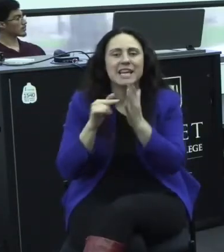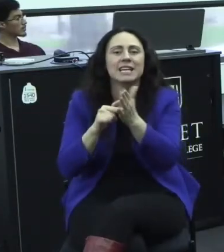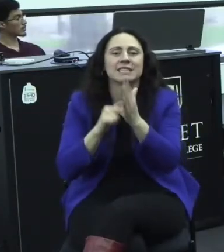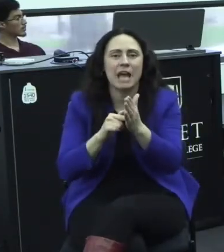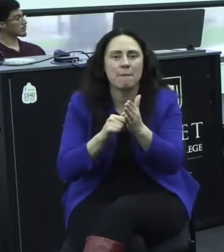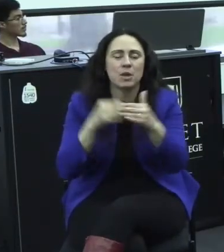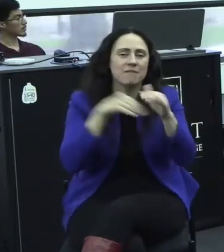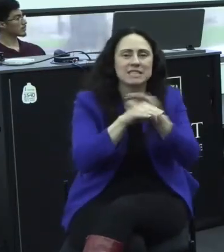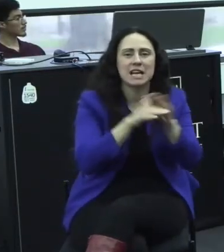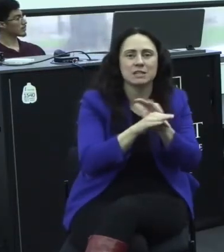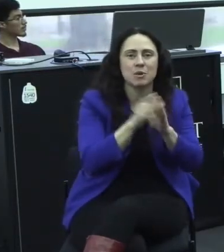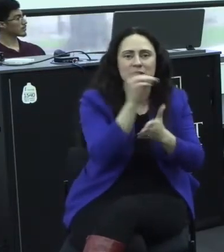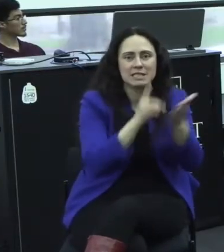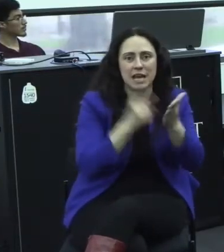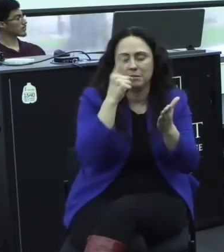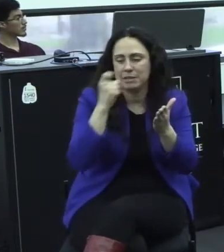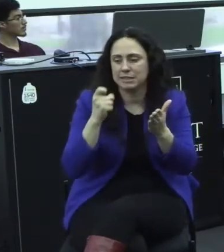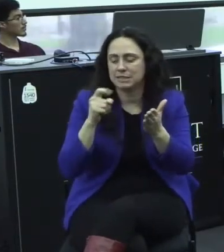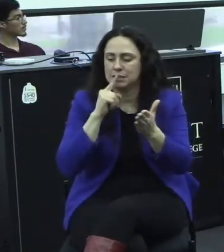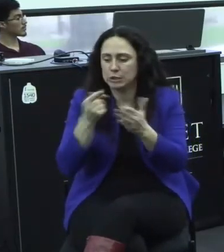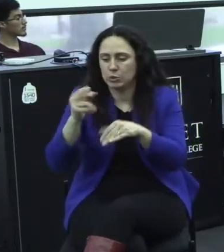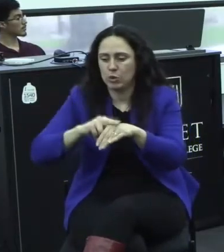of accessible design, okay?